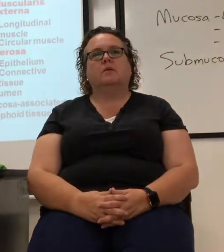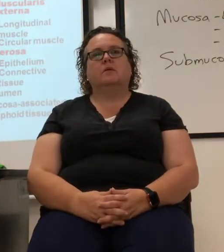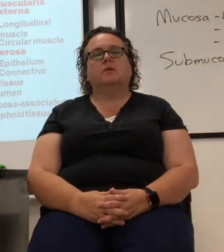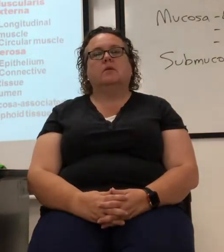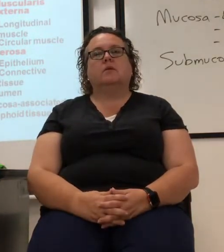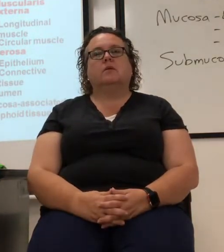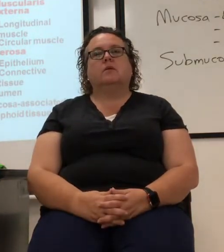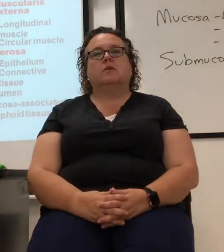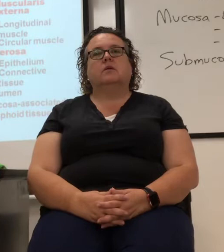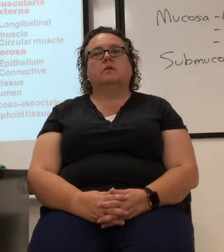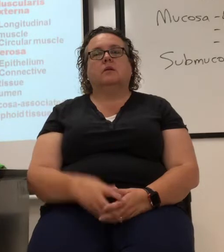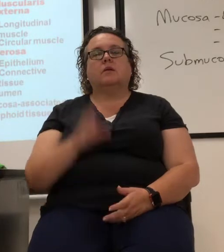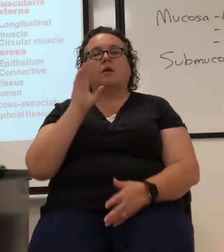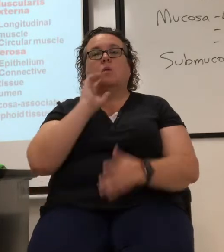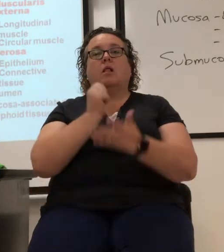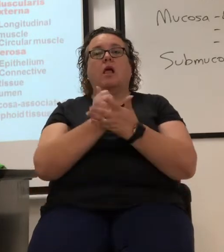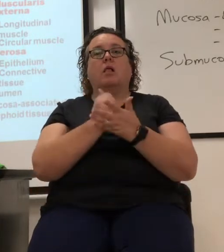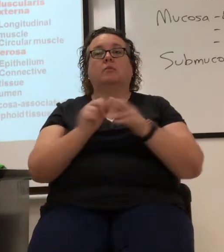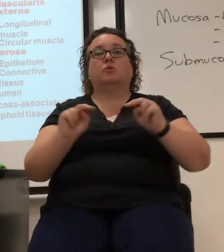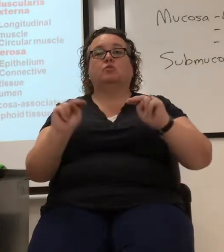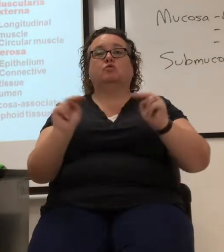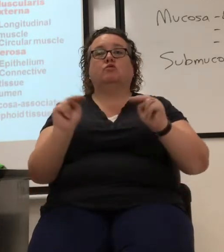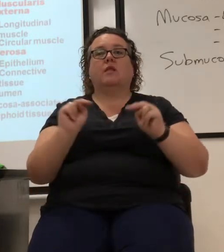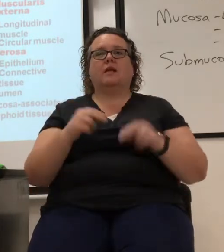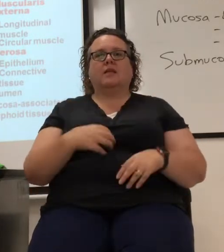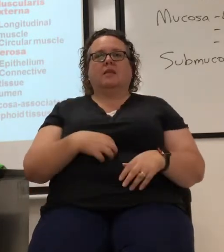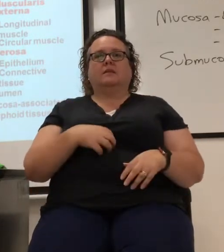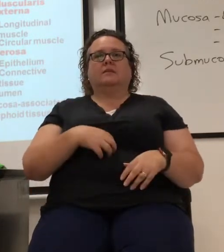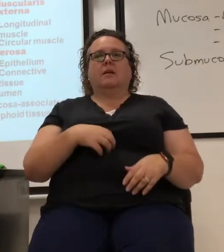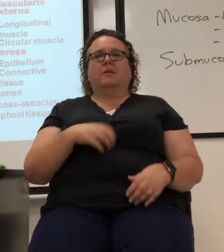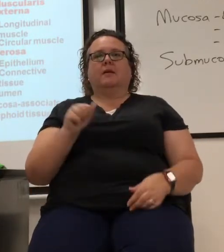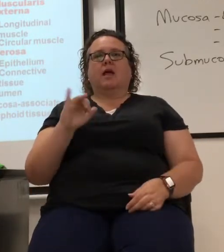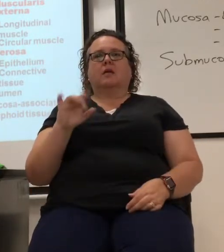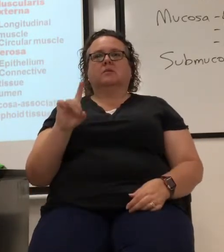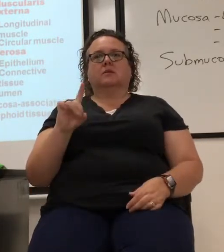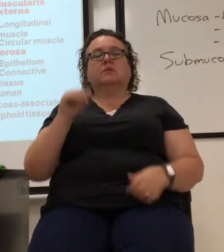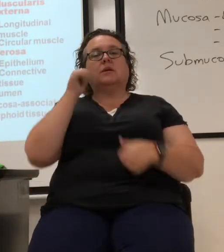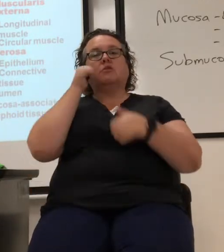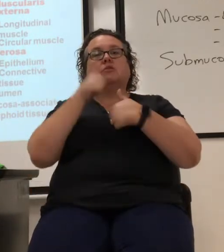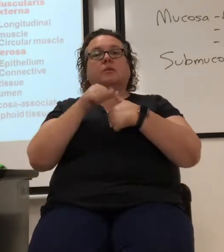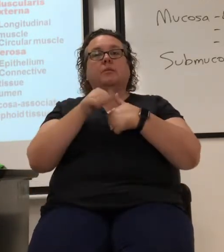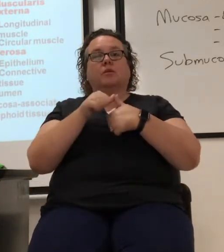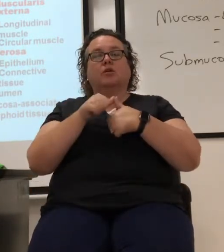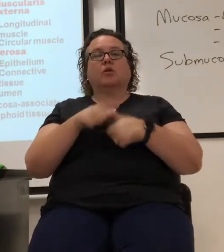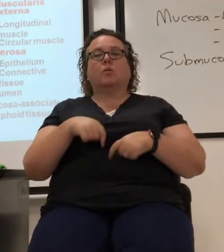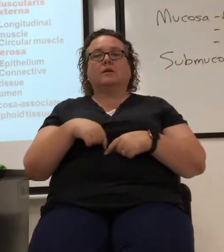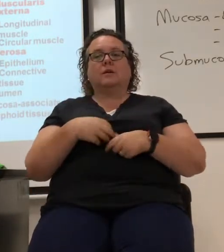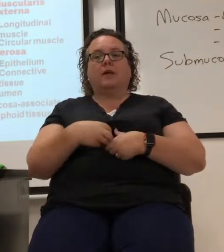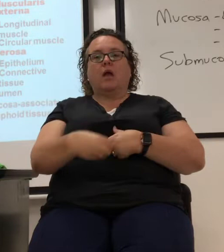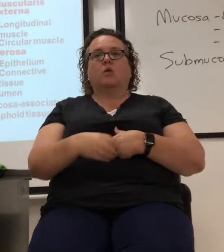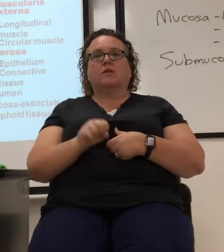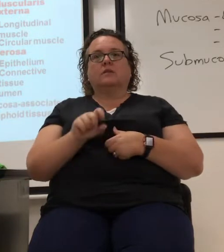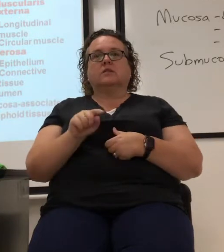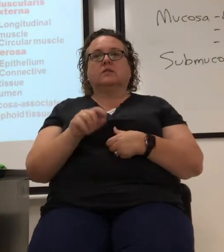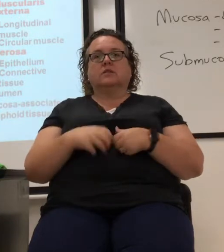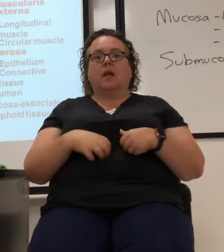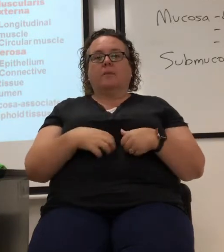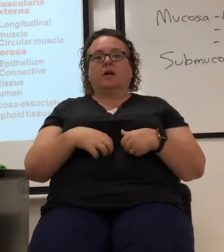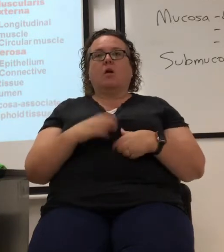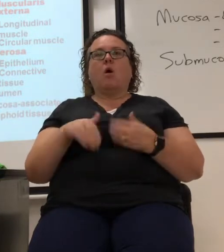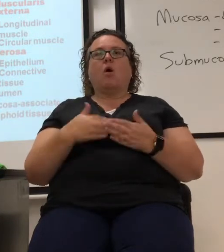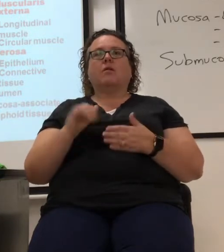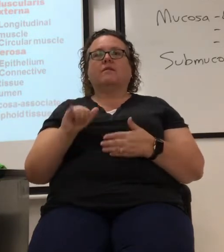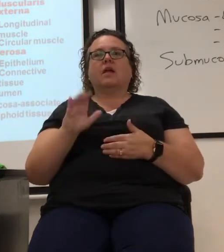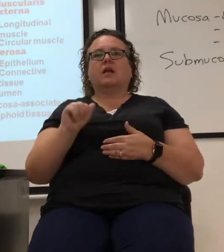They're going to help neutralize stomach acid, because remember, duodenum comes right after the stomach. What's coming out of the stomach? All that acidic